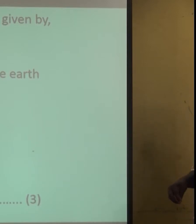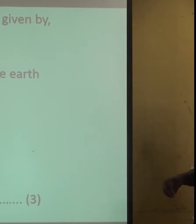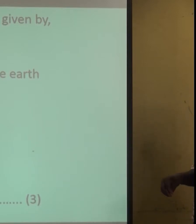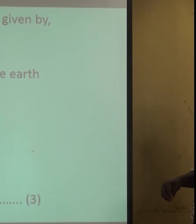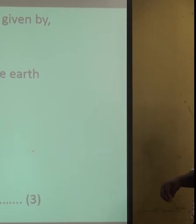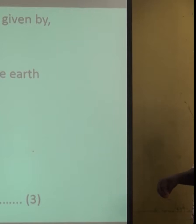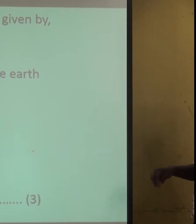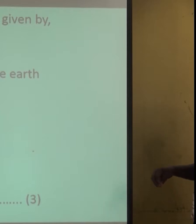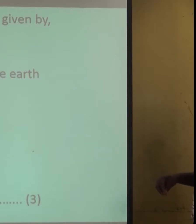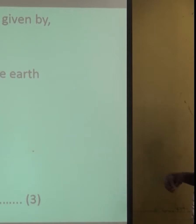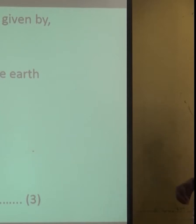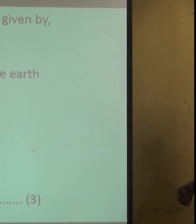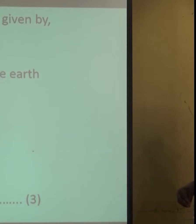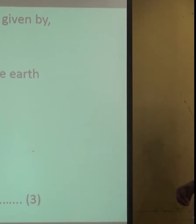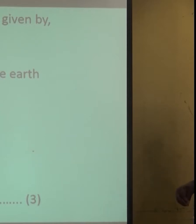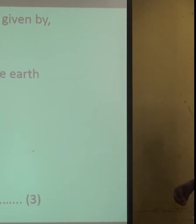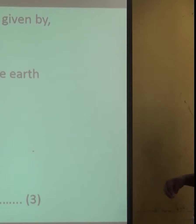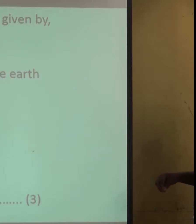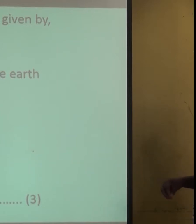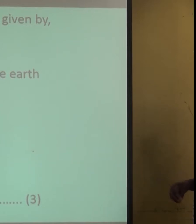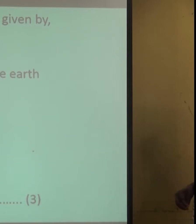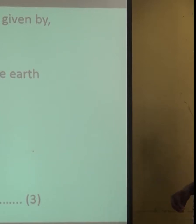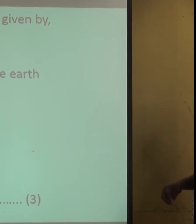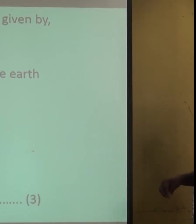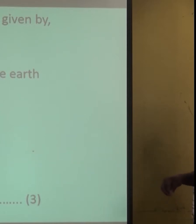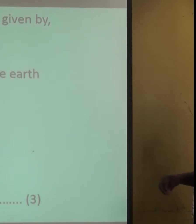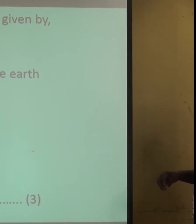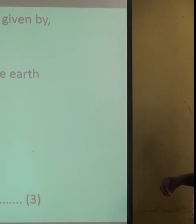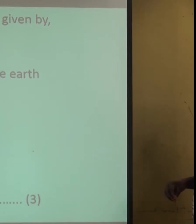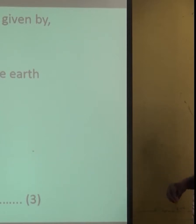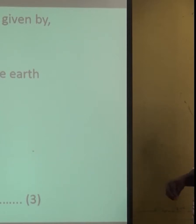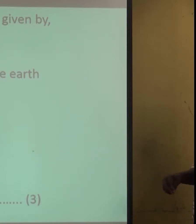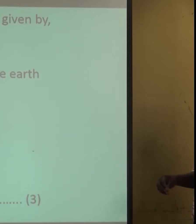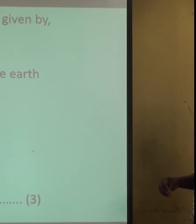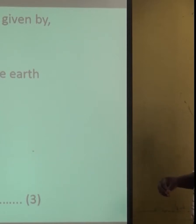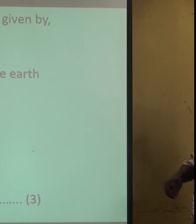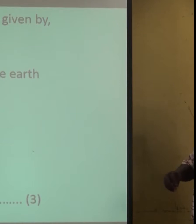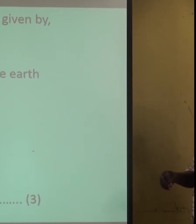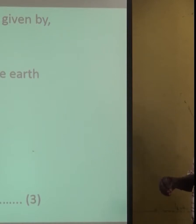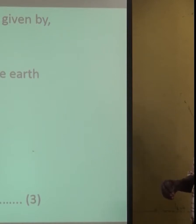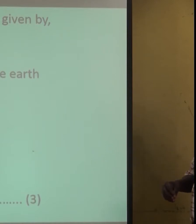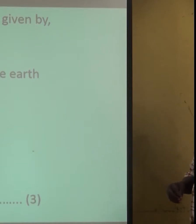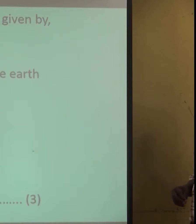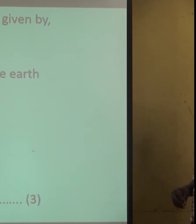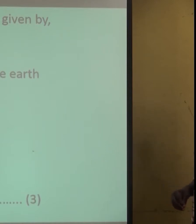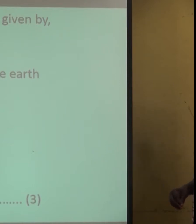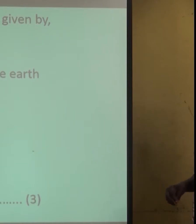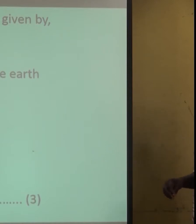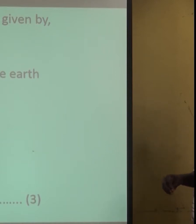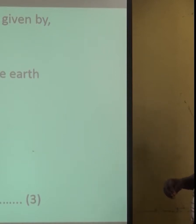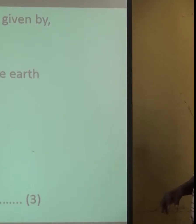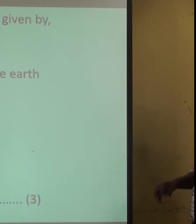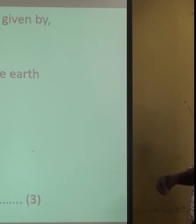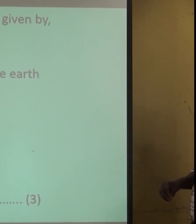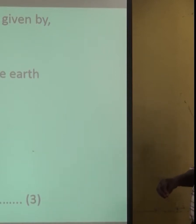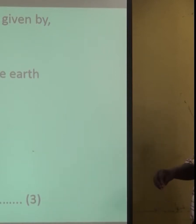of the object. And here our object is satellite, all divided by the radius, the square of the radius of